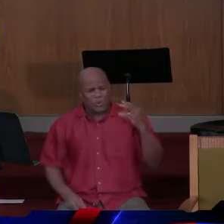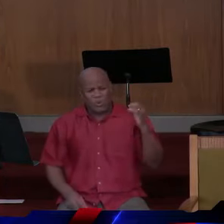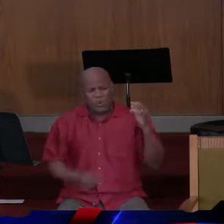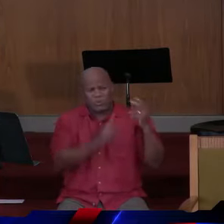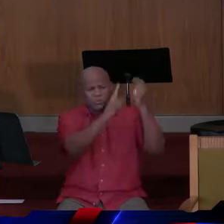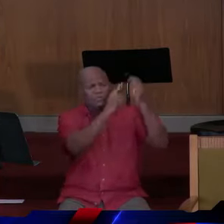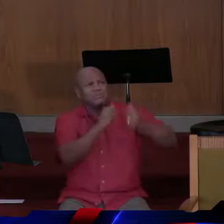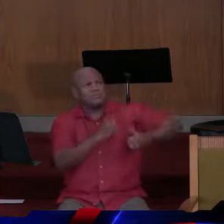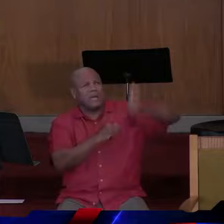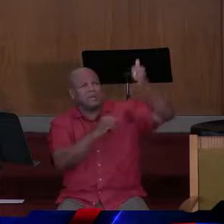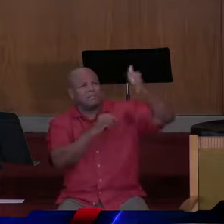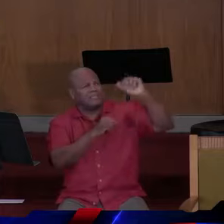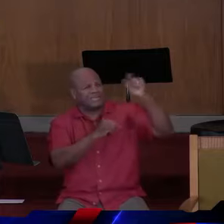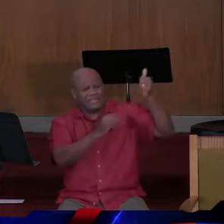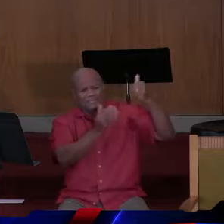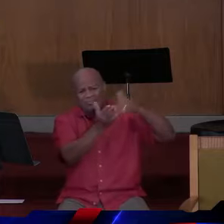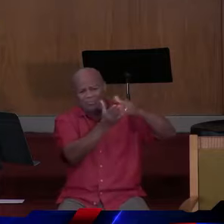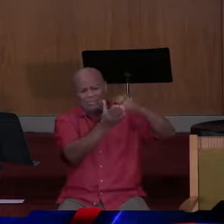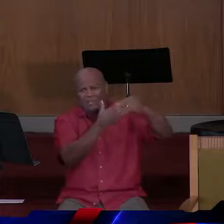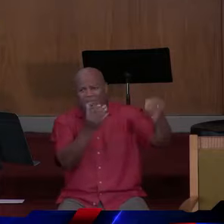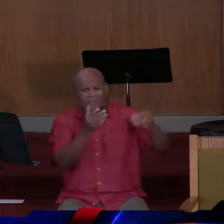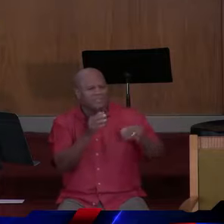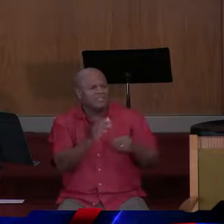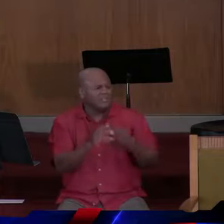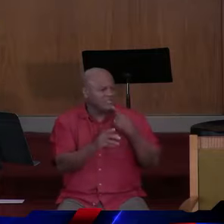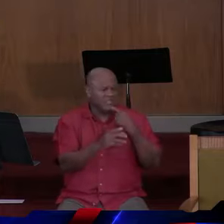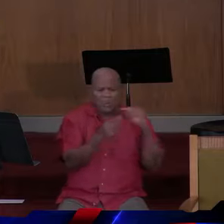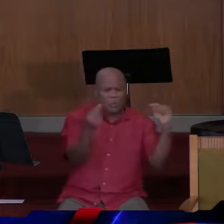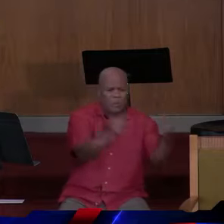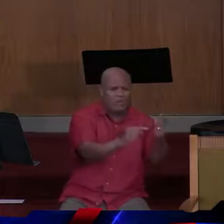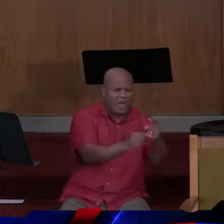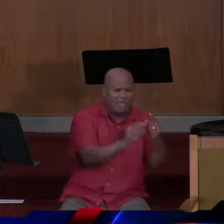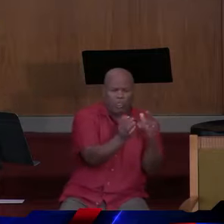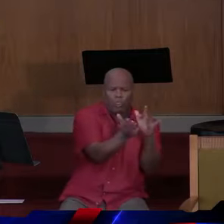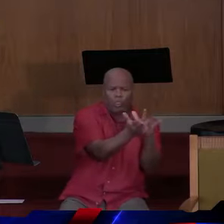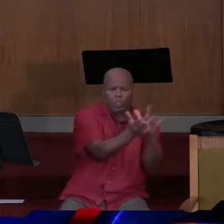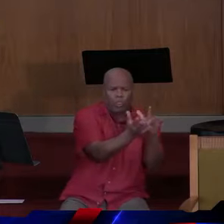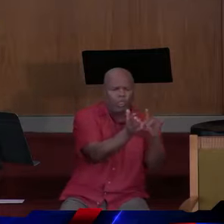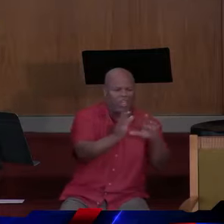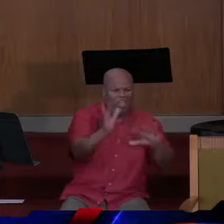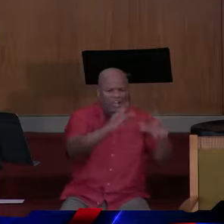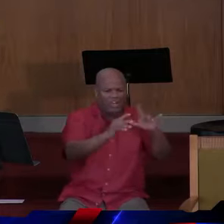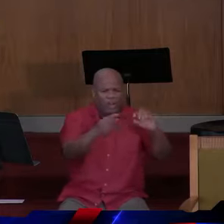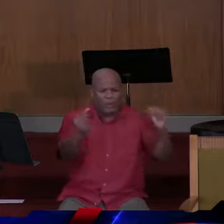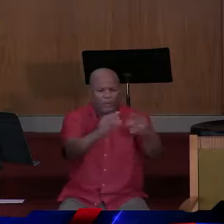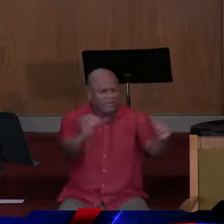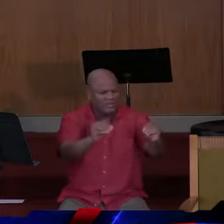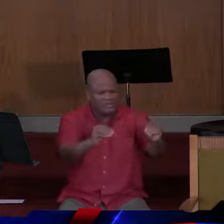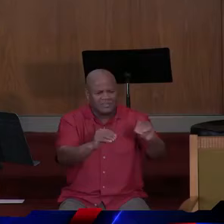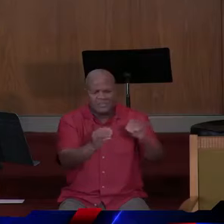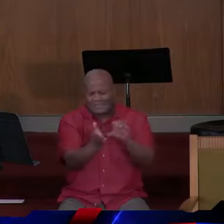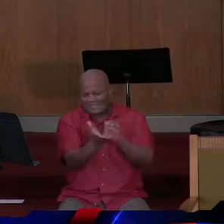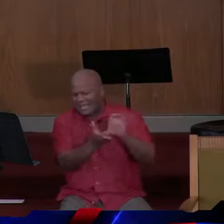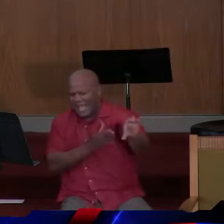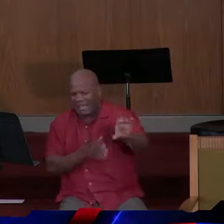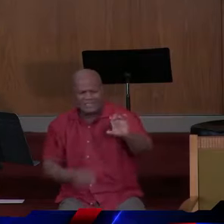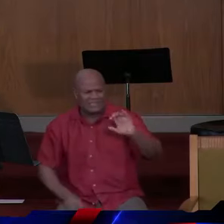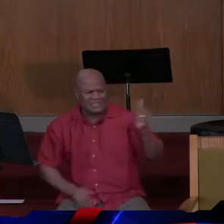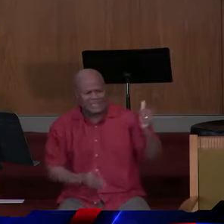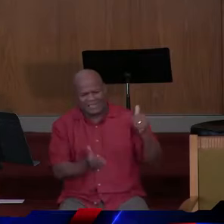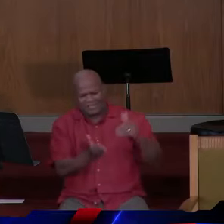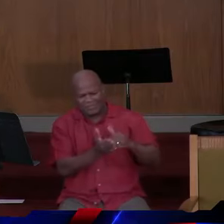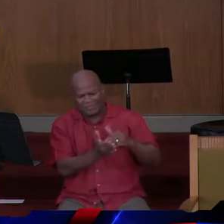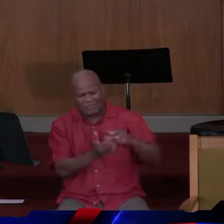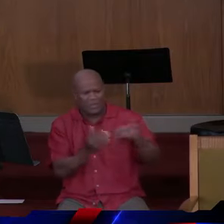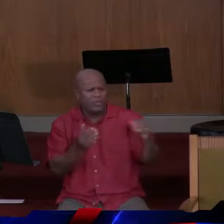somewhere, $10 million. Said, I don't mean no harm, I'm not no pervert, whatever. $10 million cash for